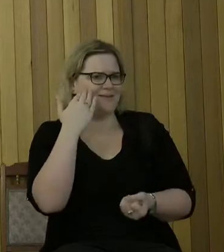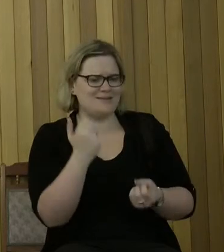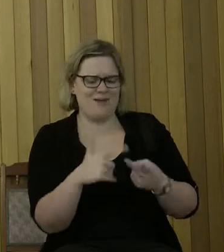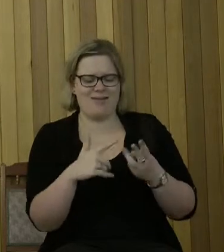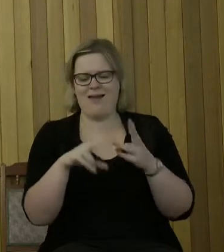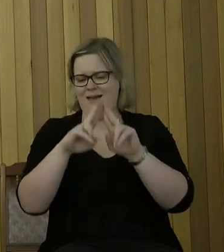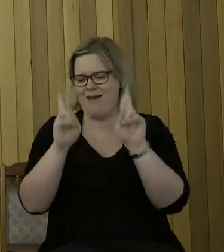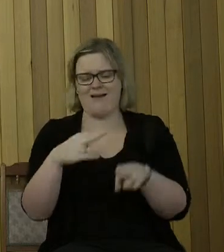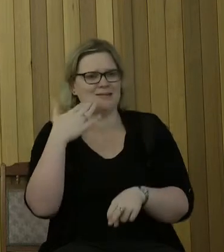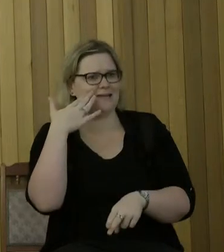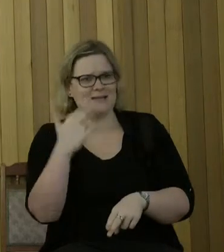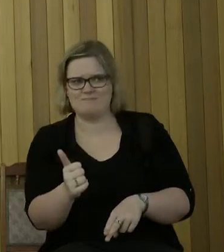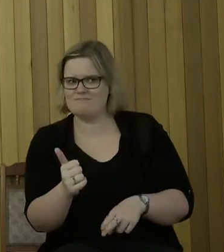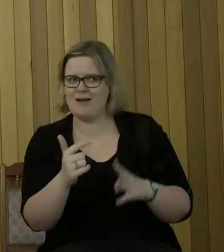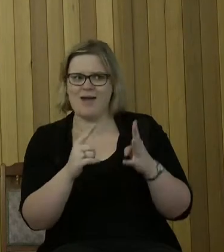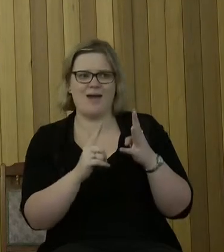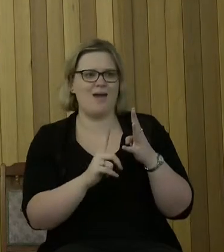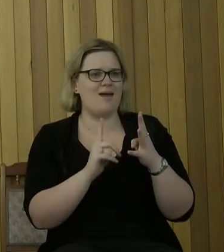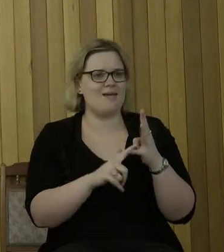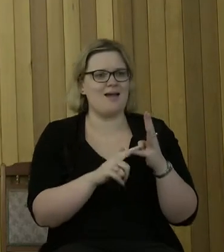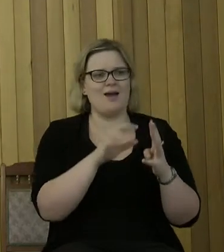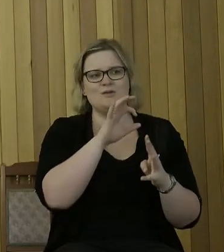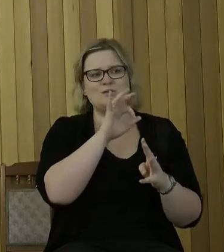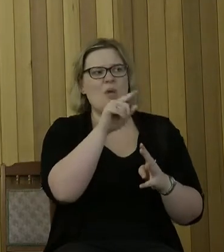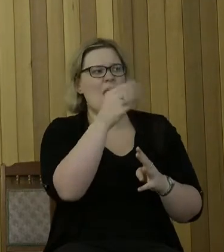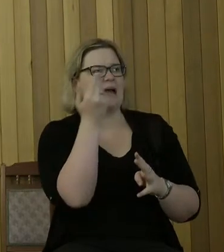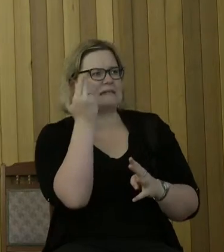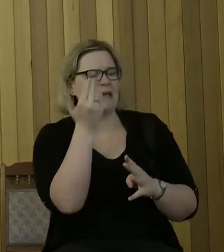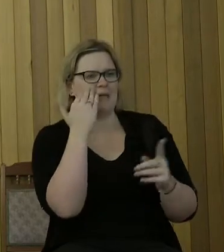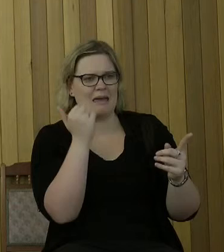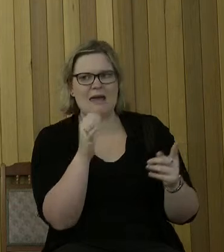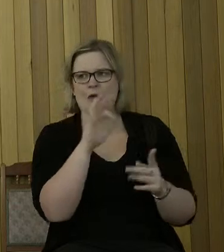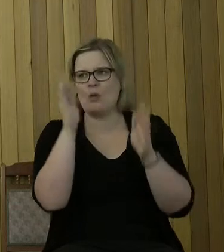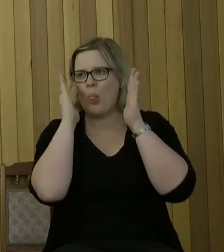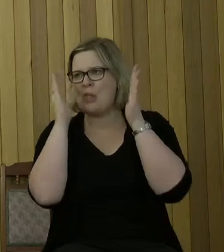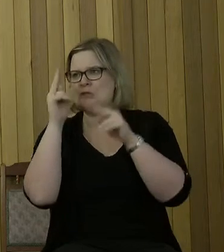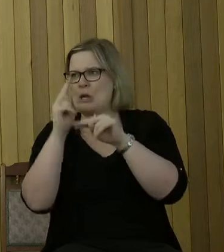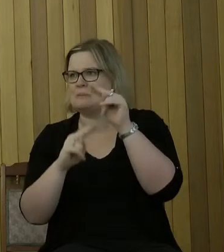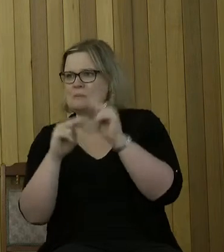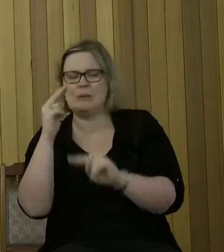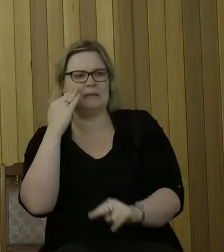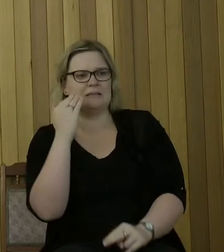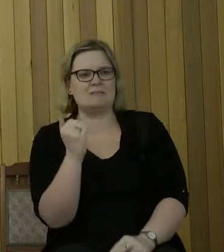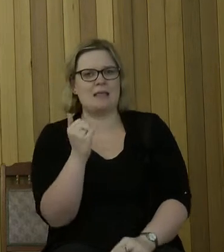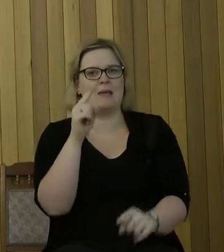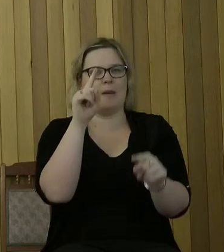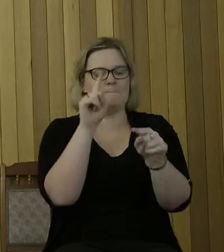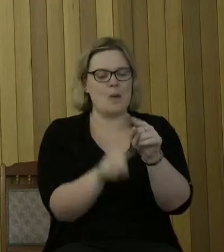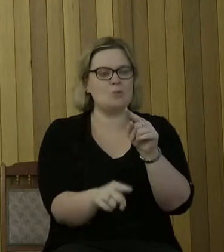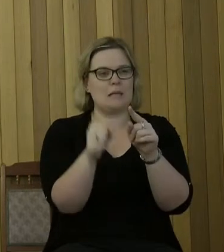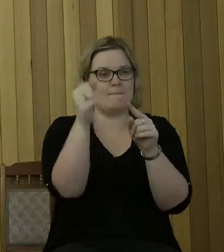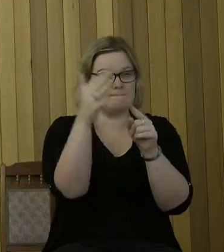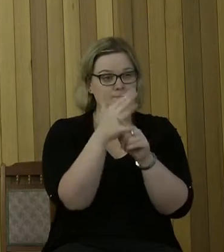that house, it's not that prophecy seminar, it's not that church building. Have a look at this. The most important